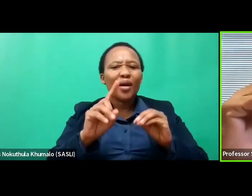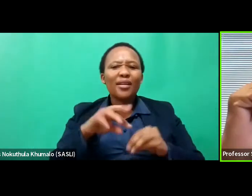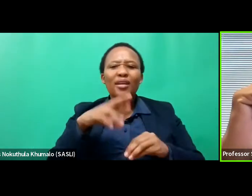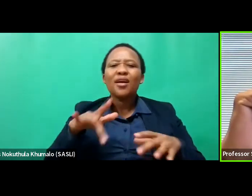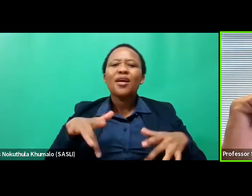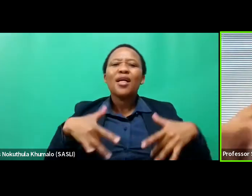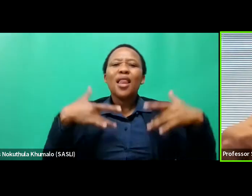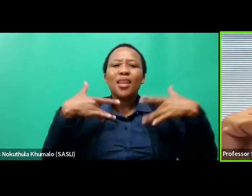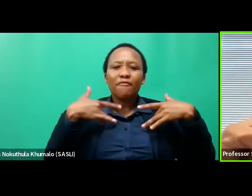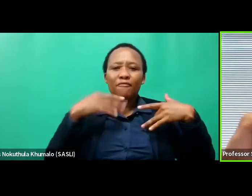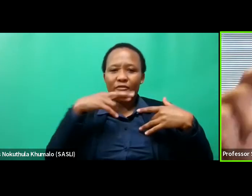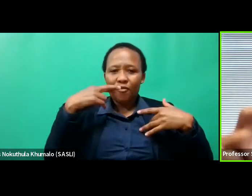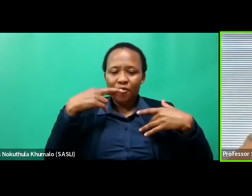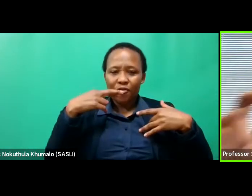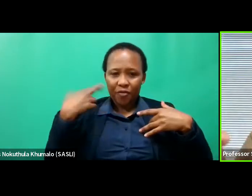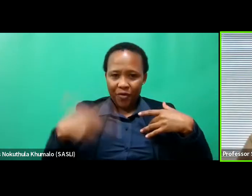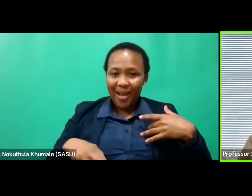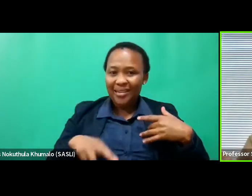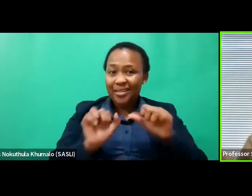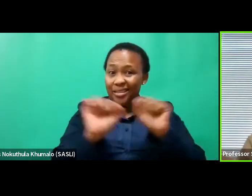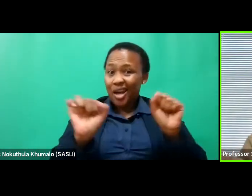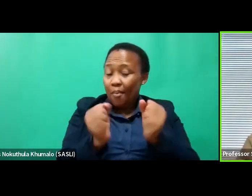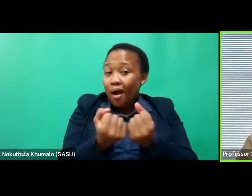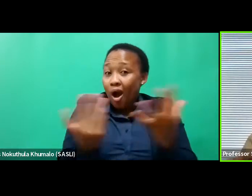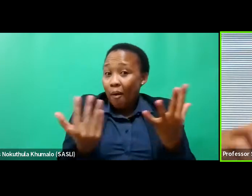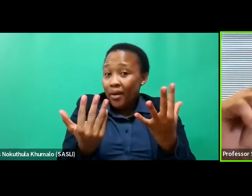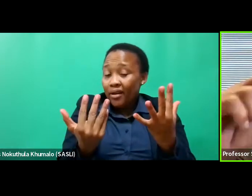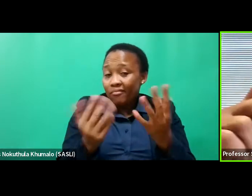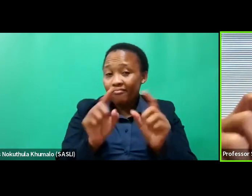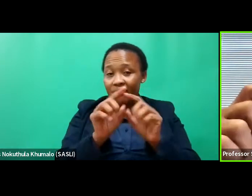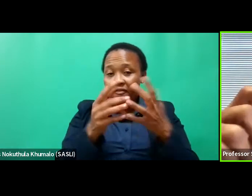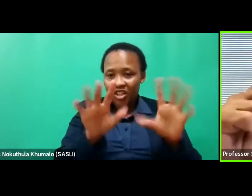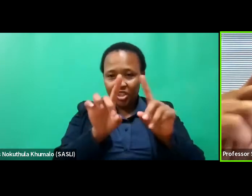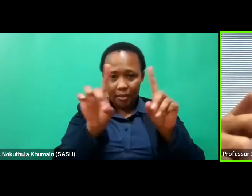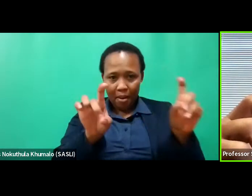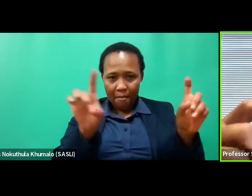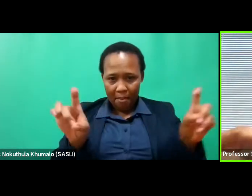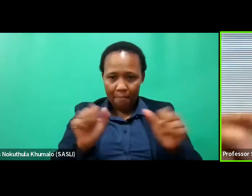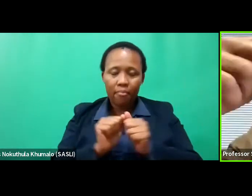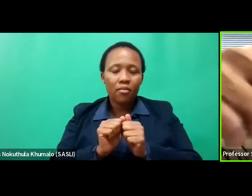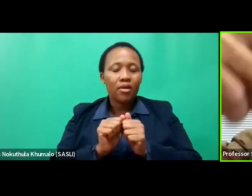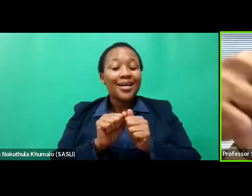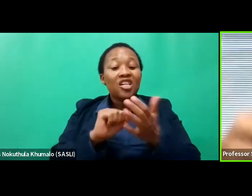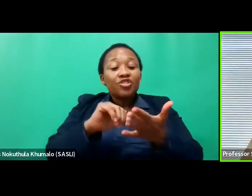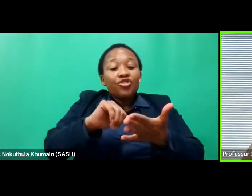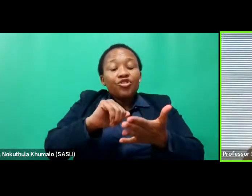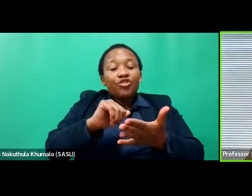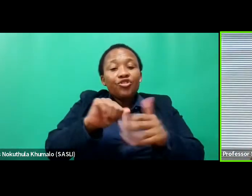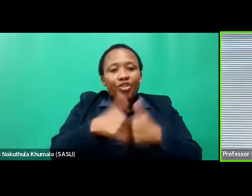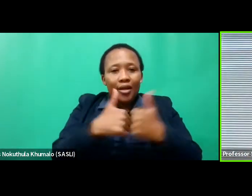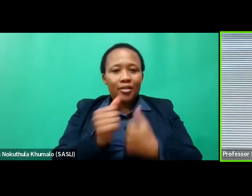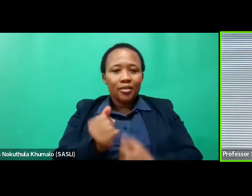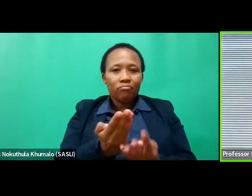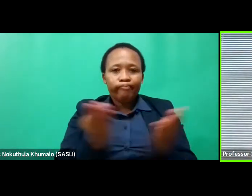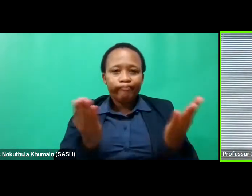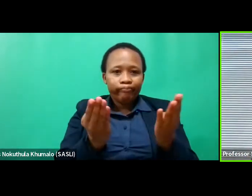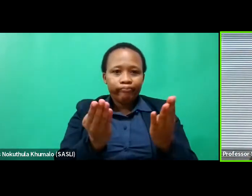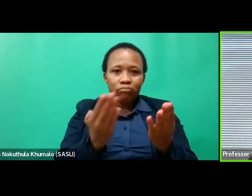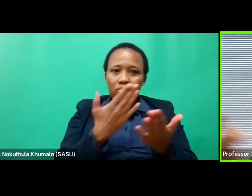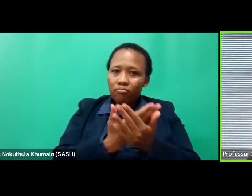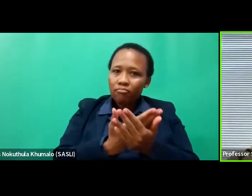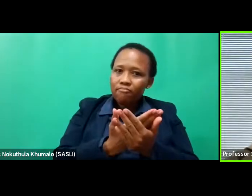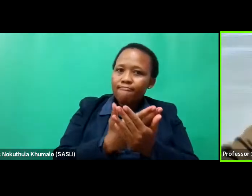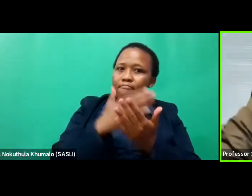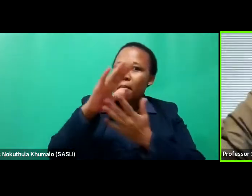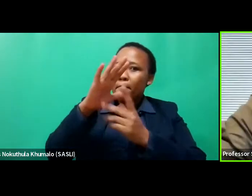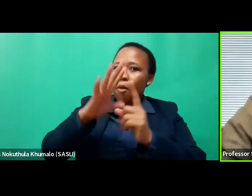and how they have overcome the challenges and how that will contribute to the knowledge in the university?